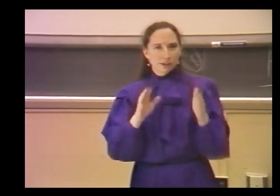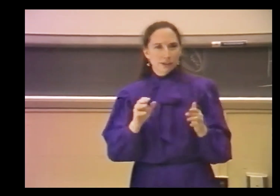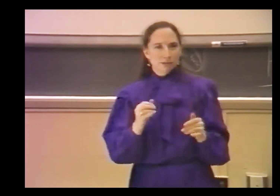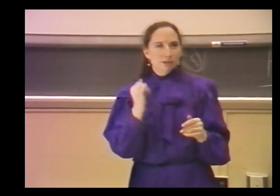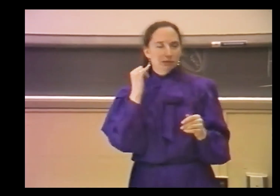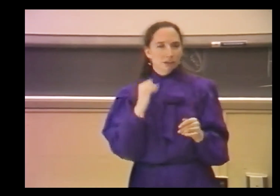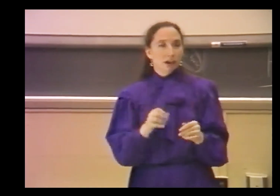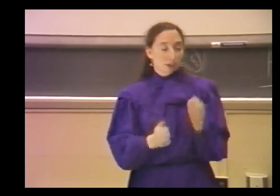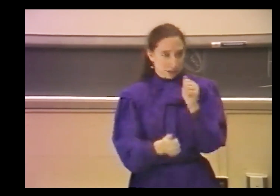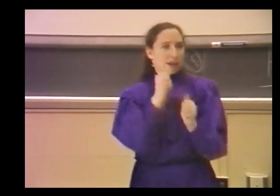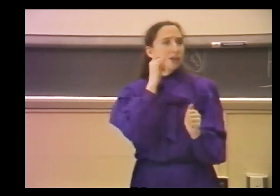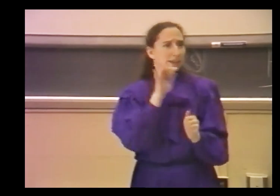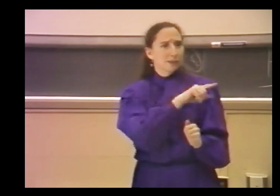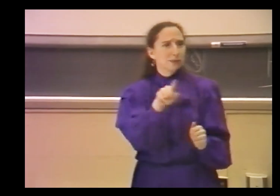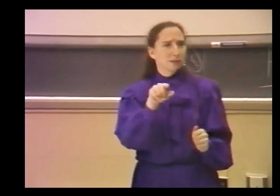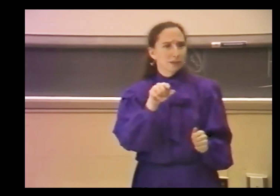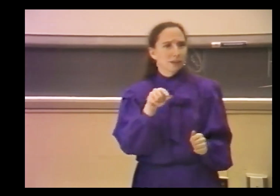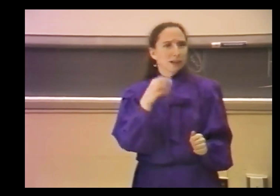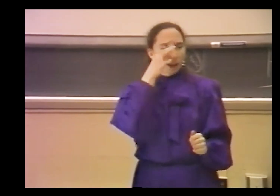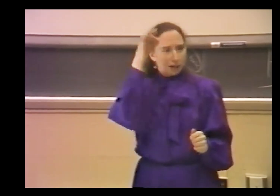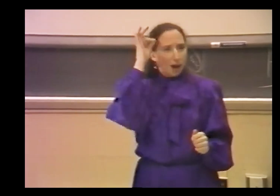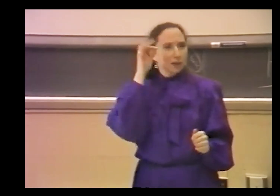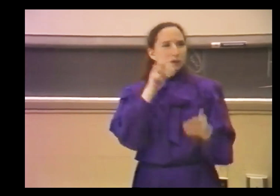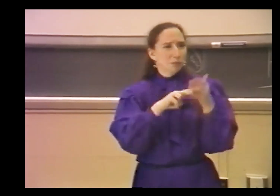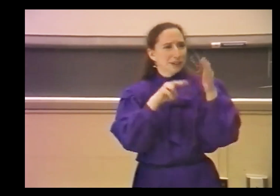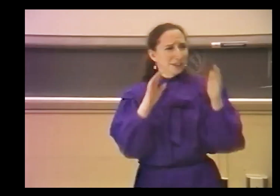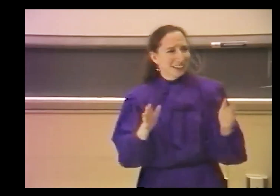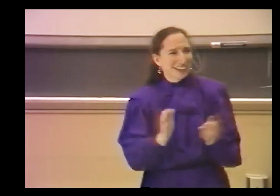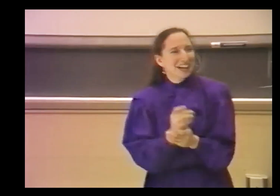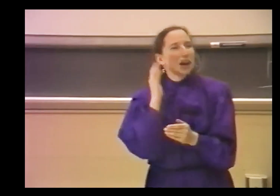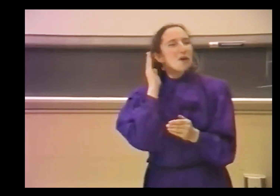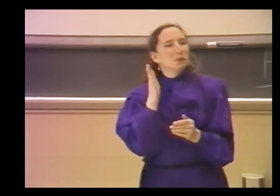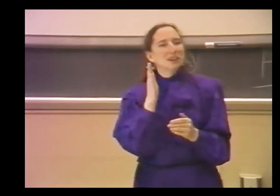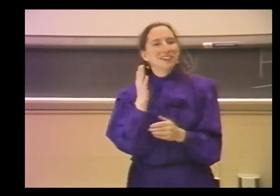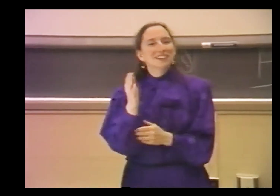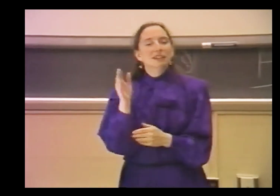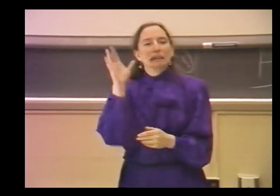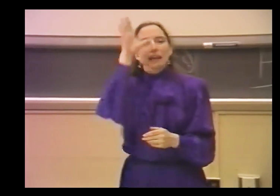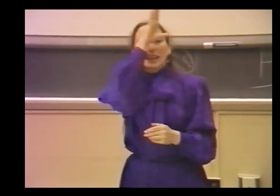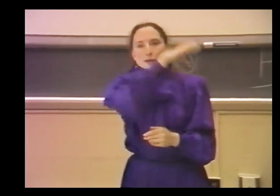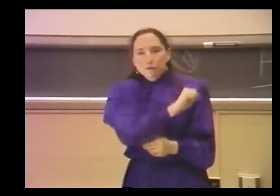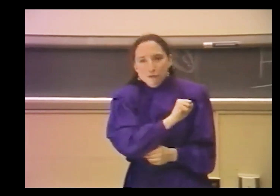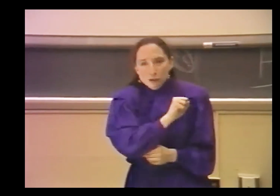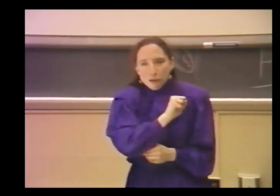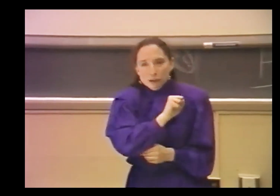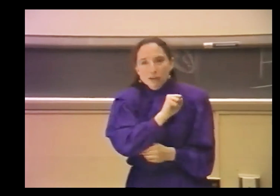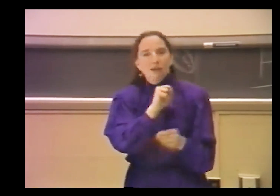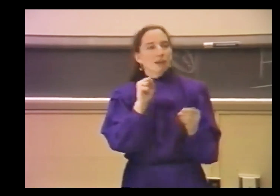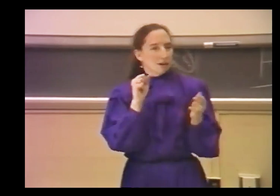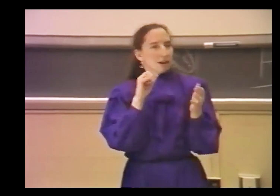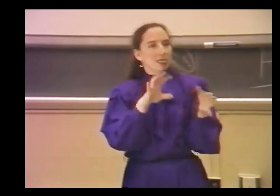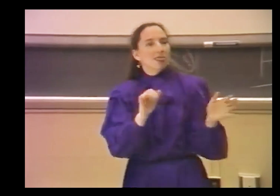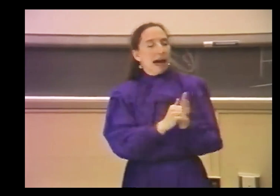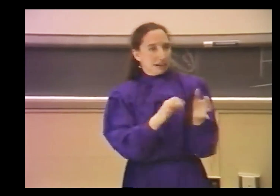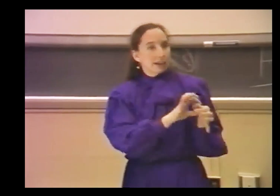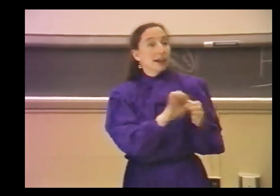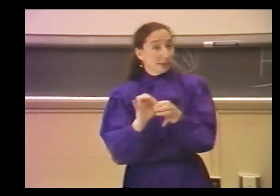reader, especially if you're a Navajo reader, will infer that